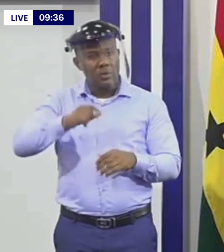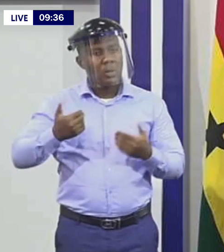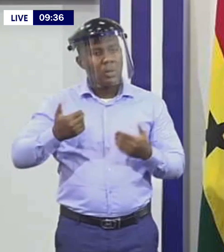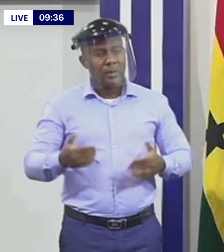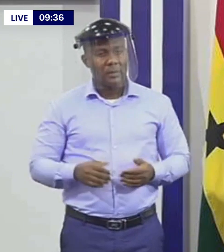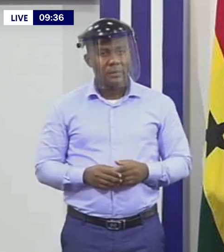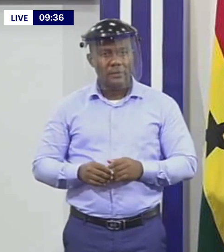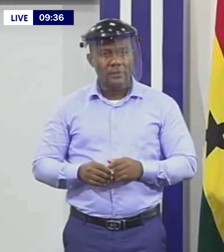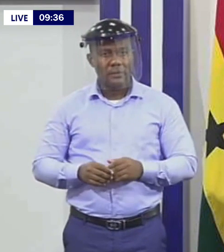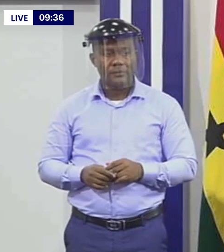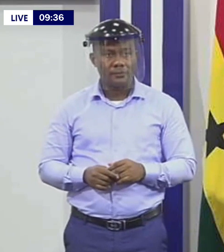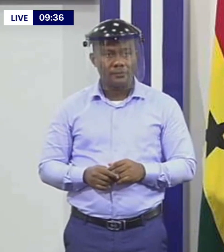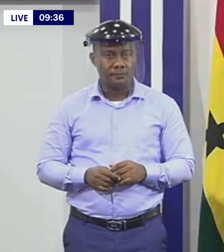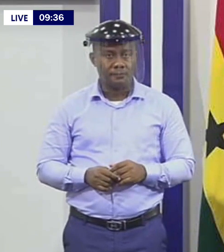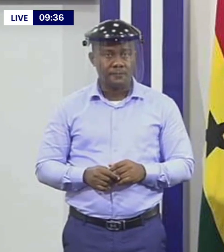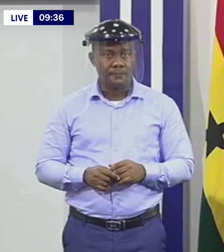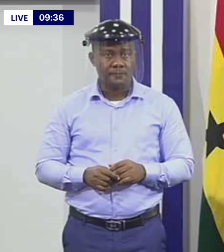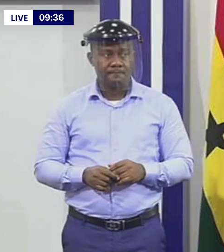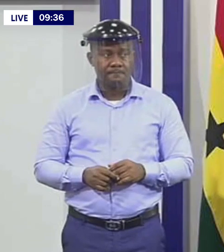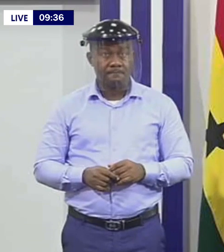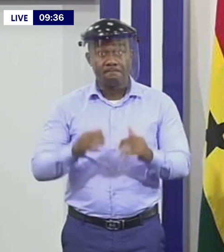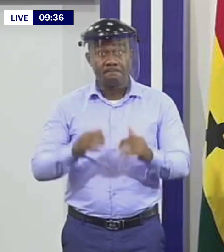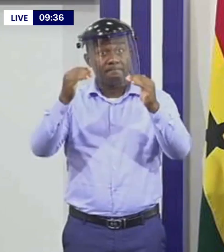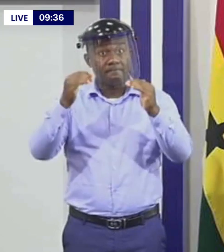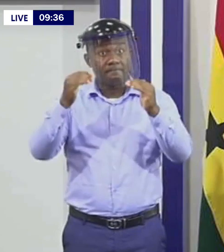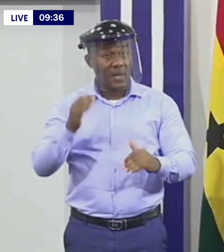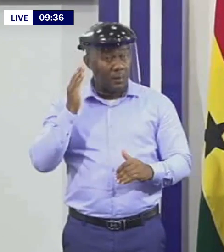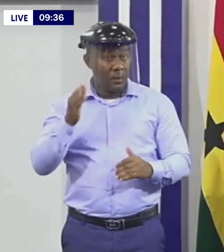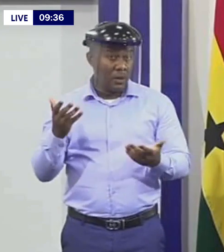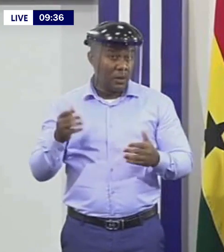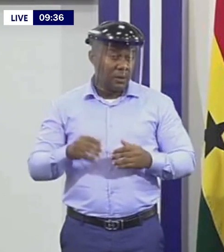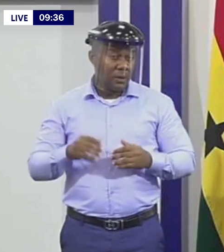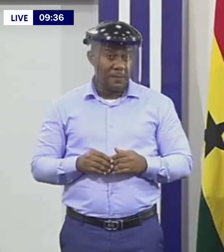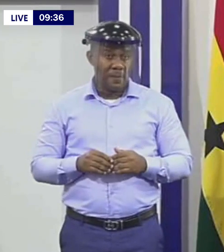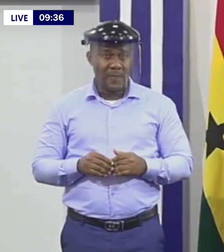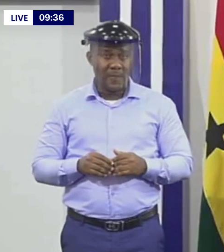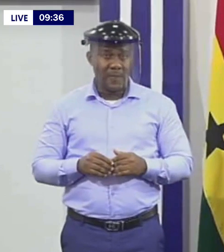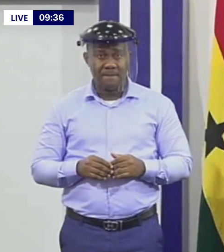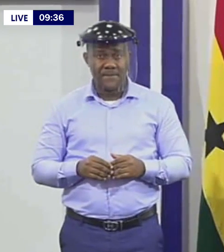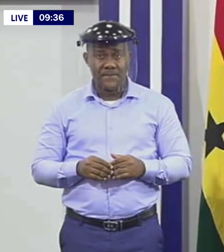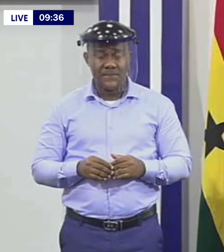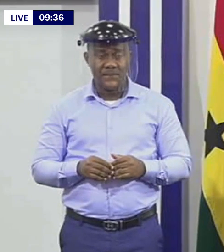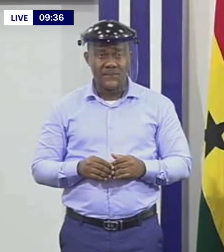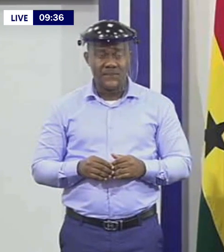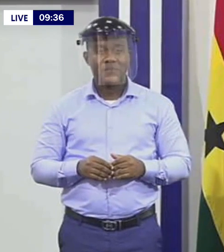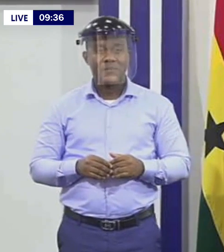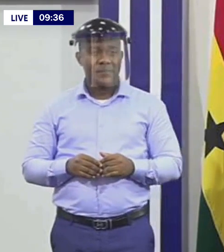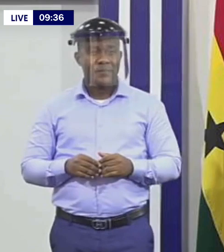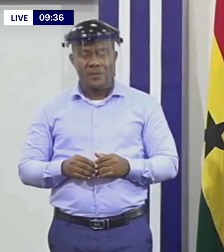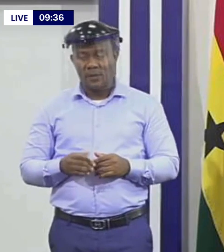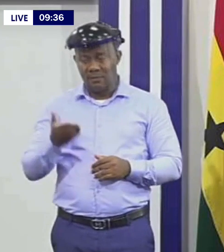moving to some of the details with regards to the charts that we have. In signs and